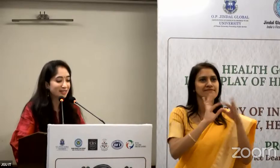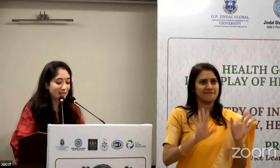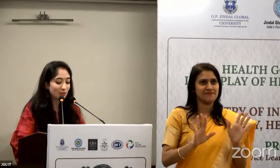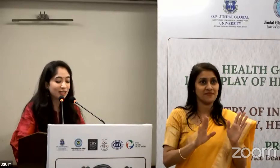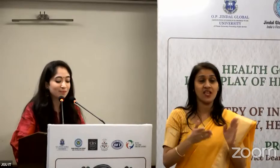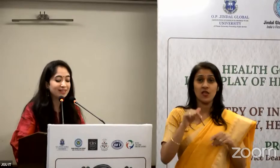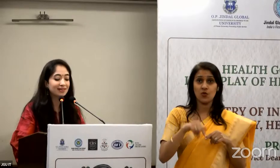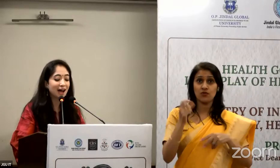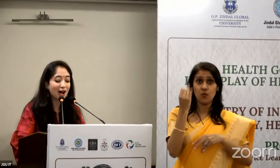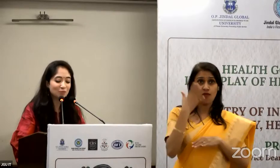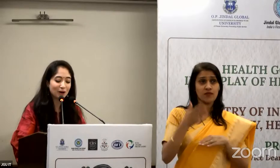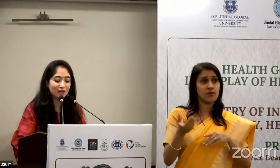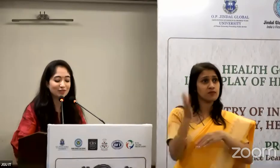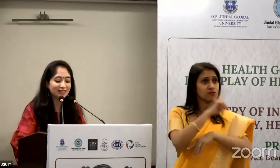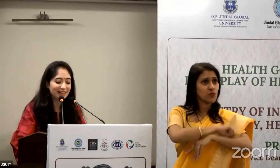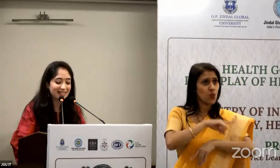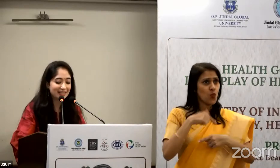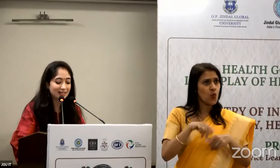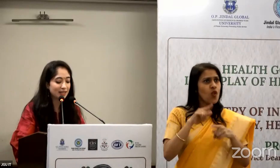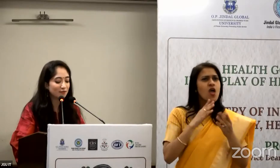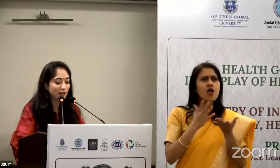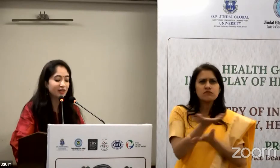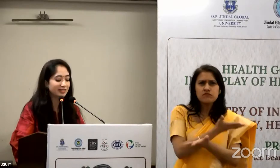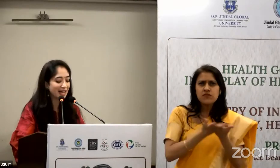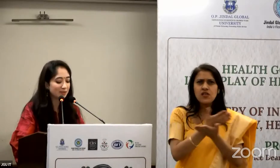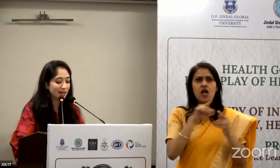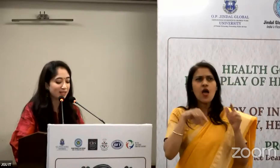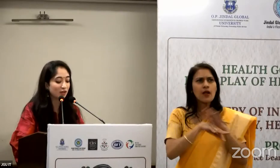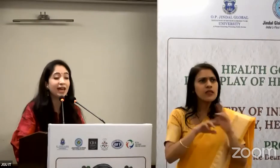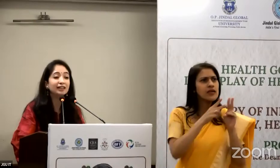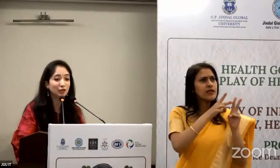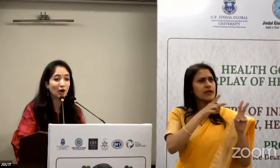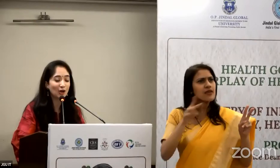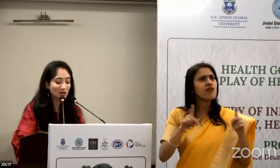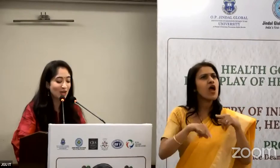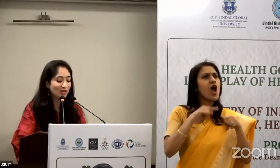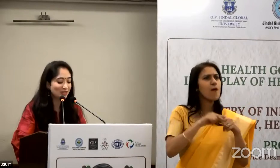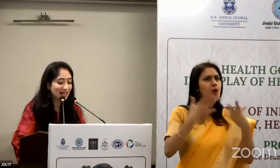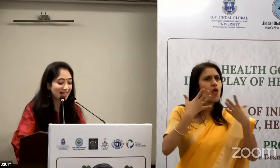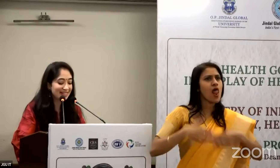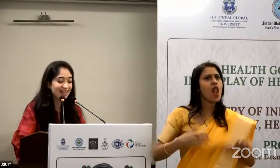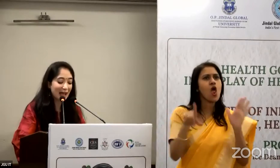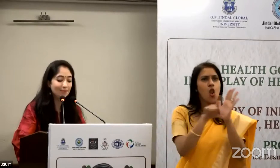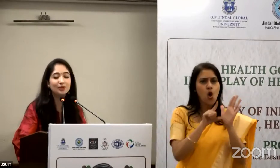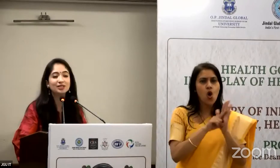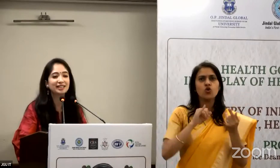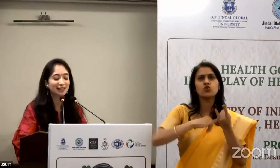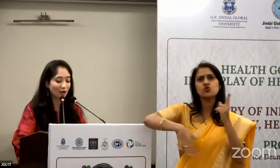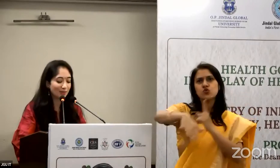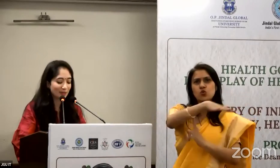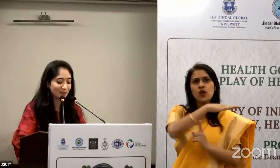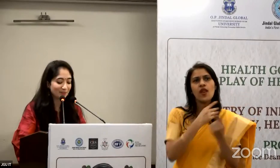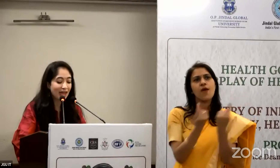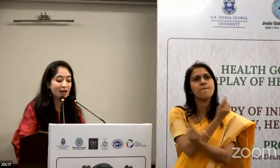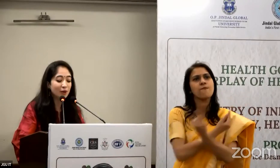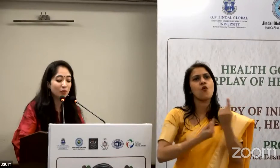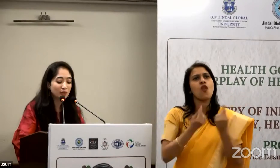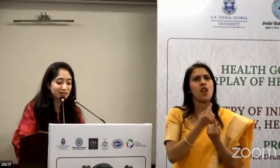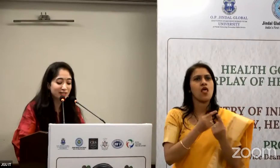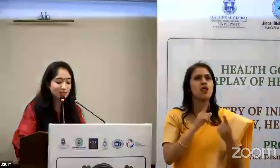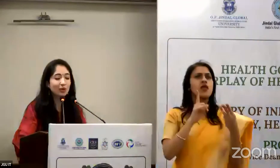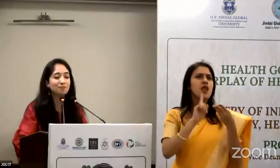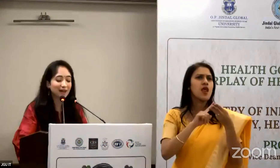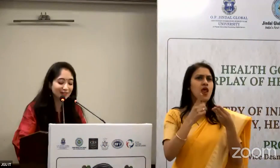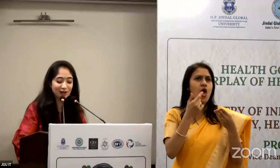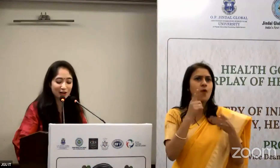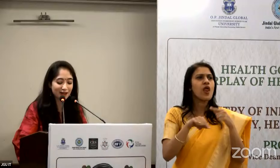Earlier today, we spent a large part of the day discussing various aspects of health law, society, and political economy, and were